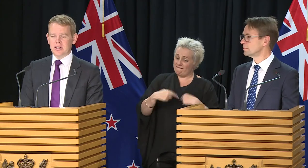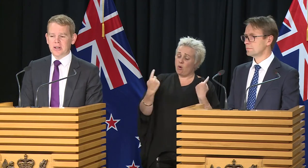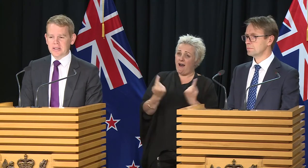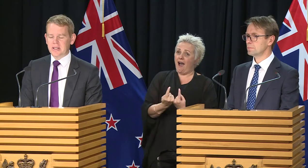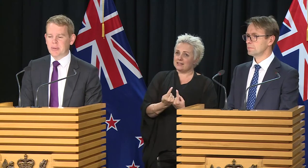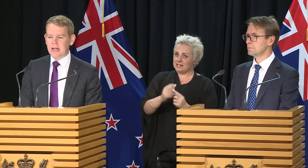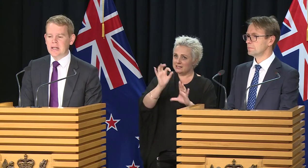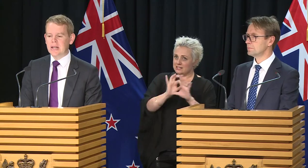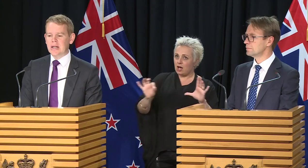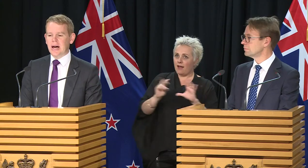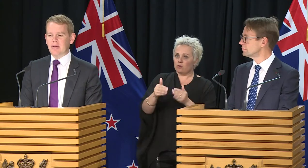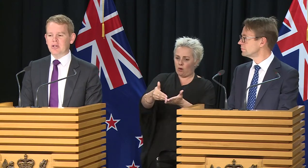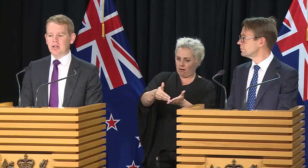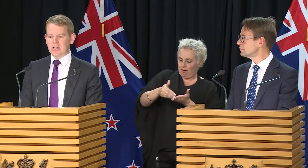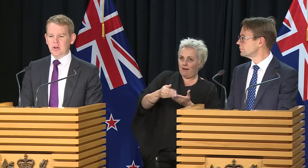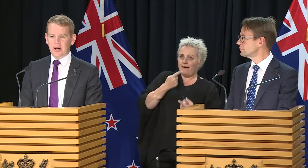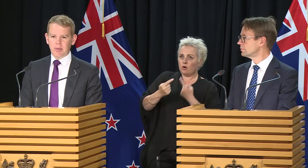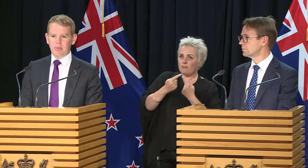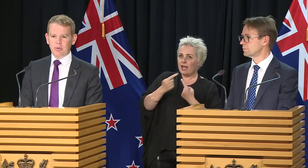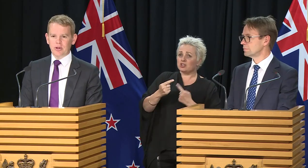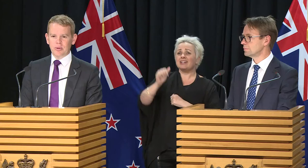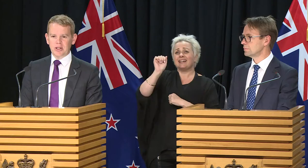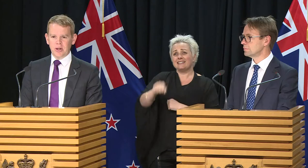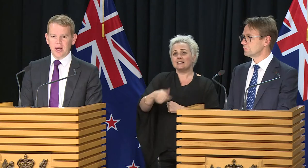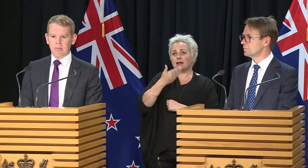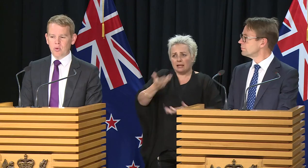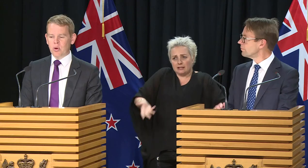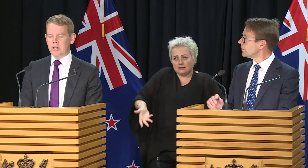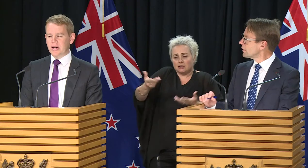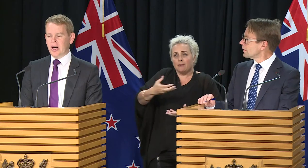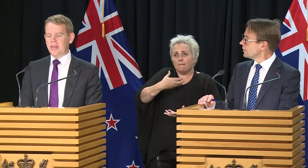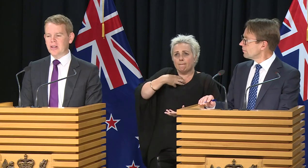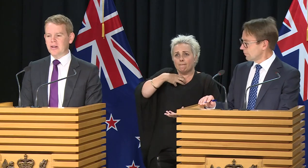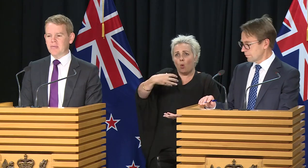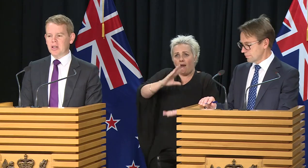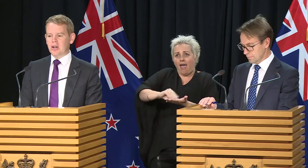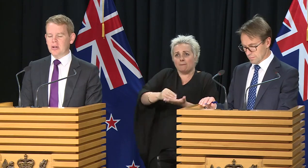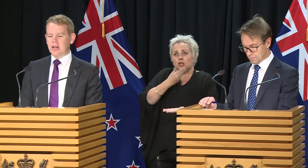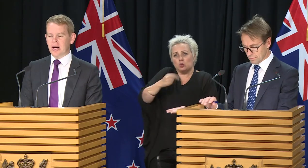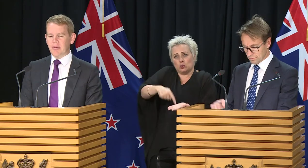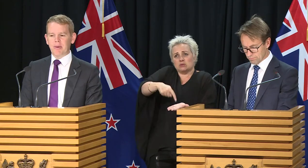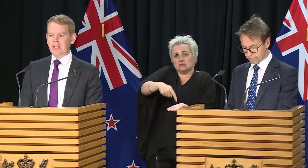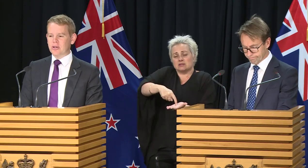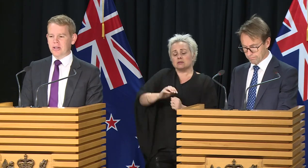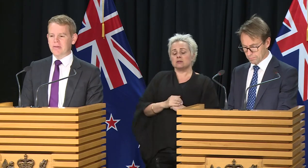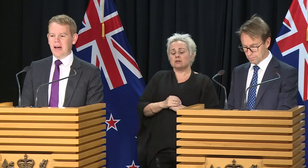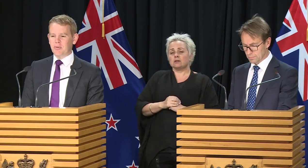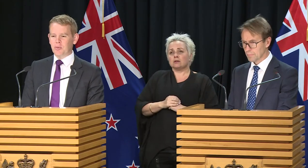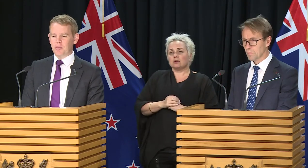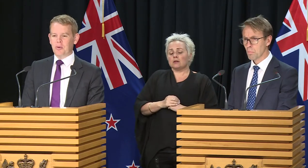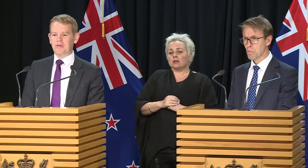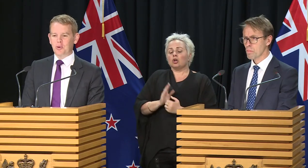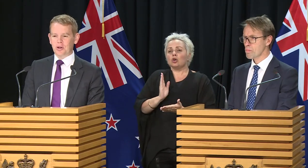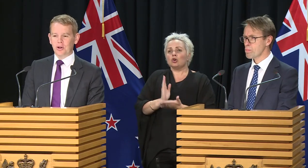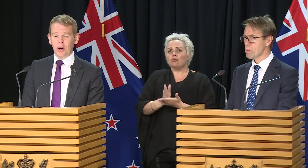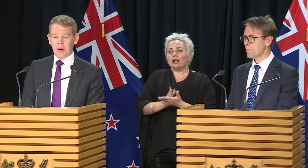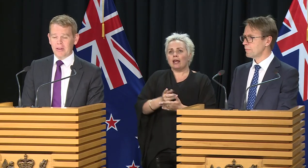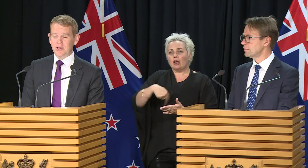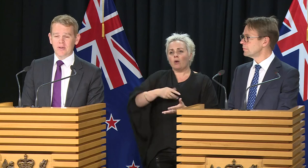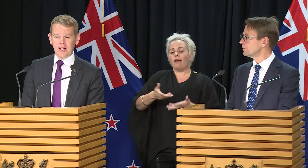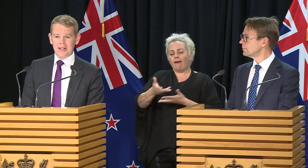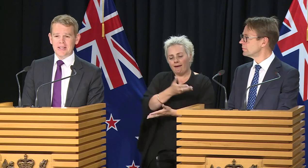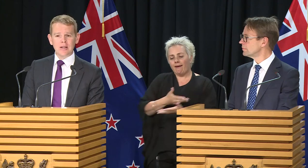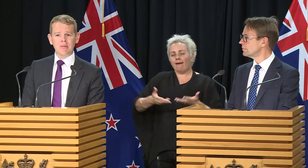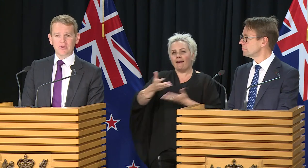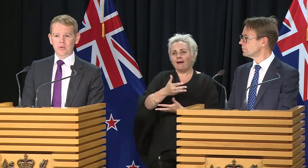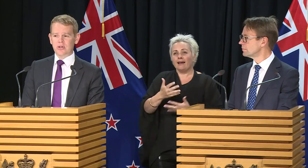what it's designed to be. So, yes, I'd like people to be doing that more. I think that, coming back to it, and we've talked a lot about